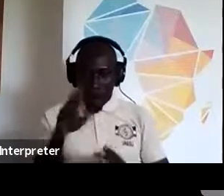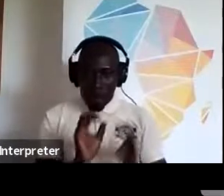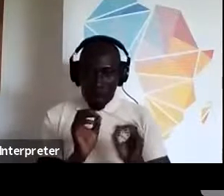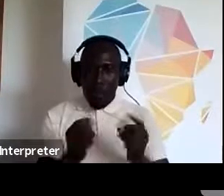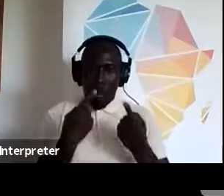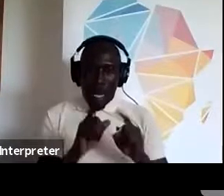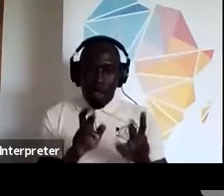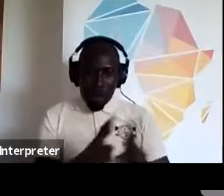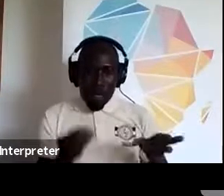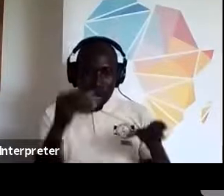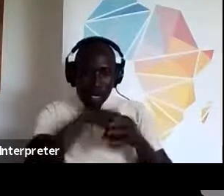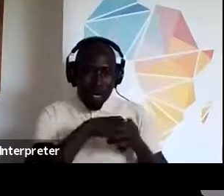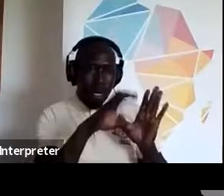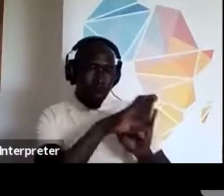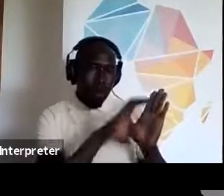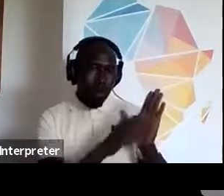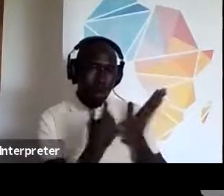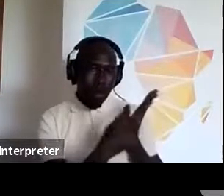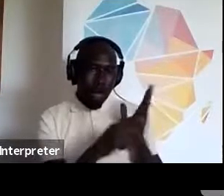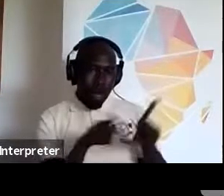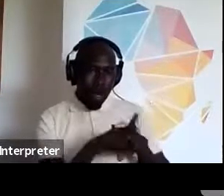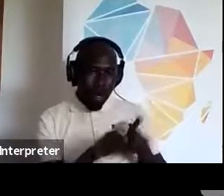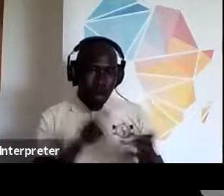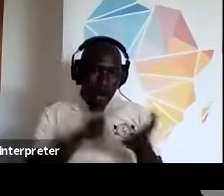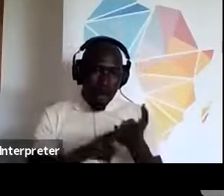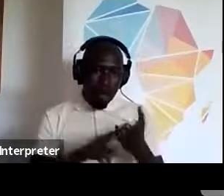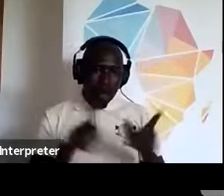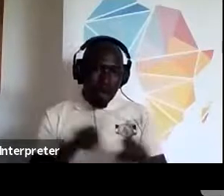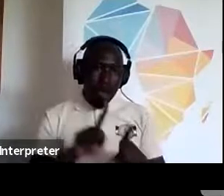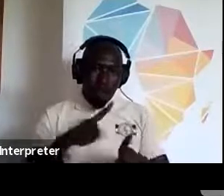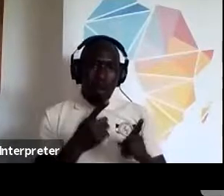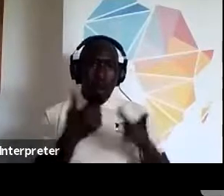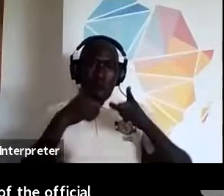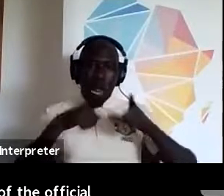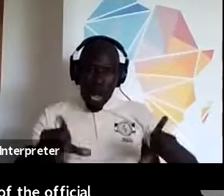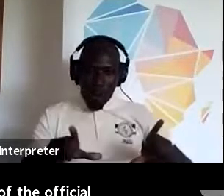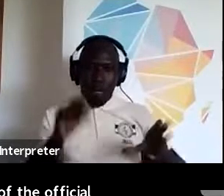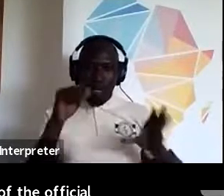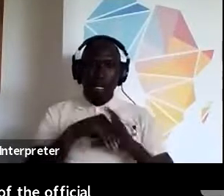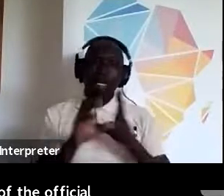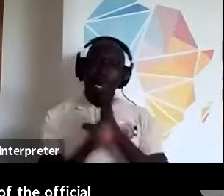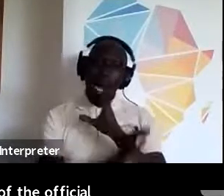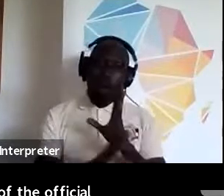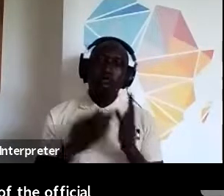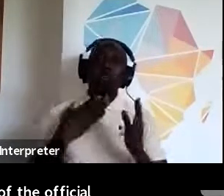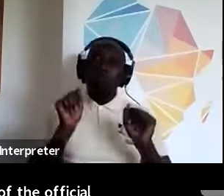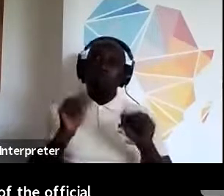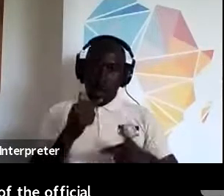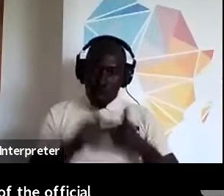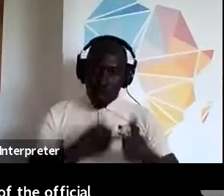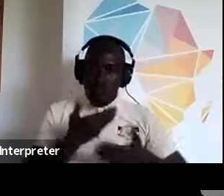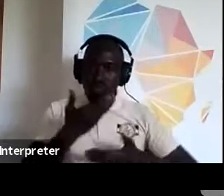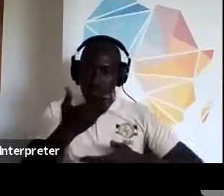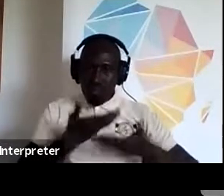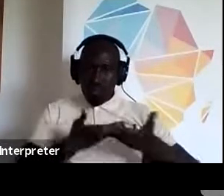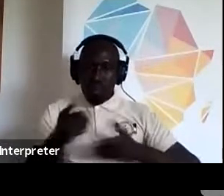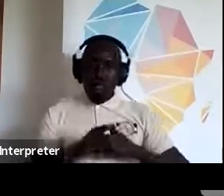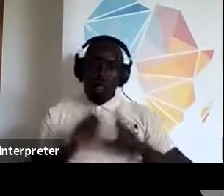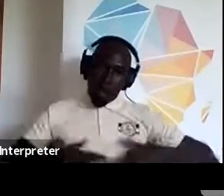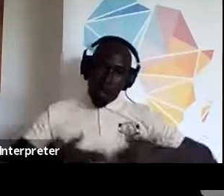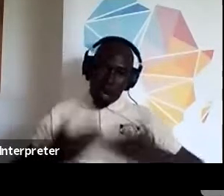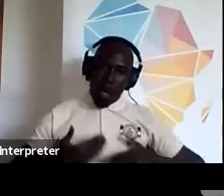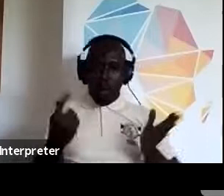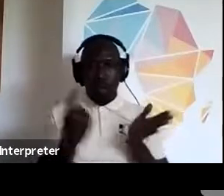Constitution of Uganda, recognized as one of the official languages. So we just need to continue engaging, and I'm happy that the